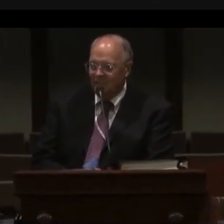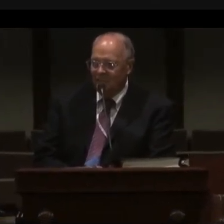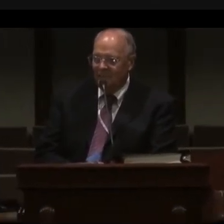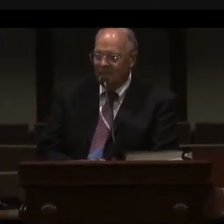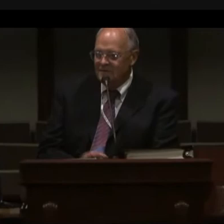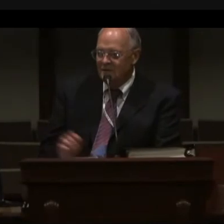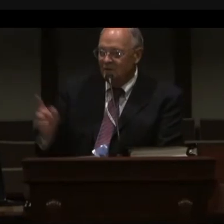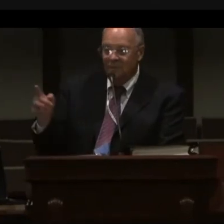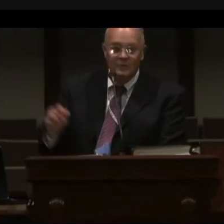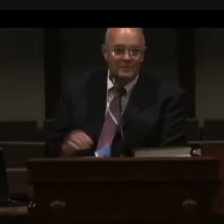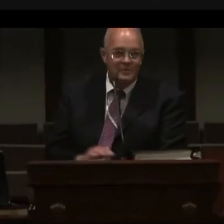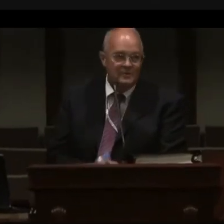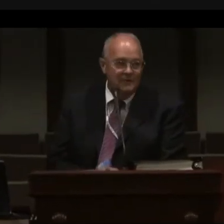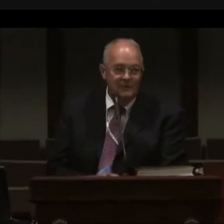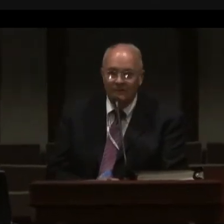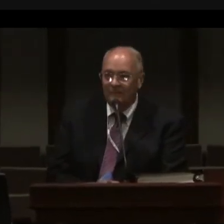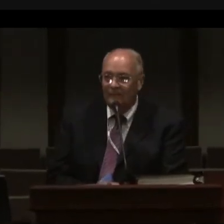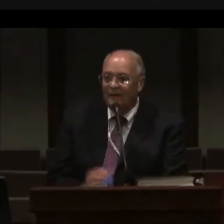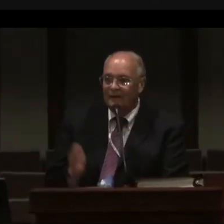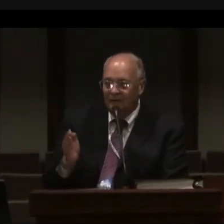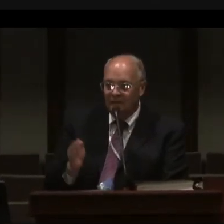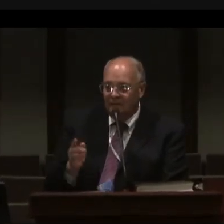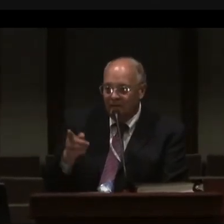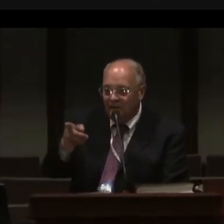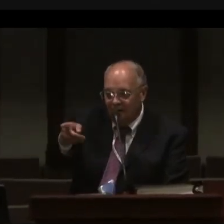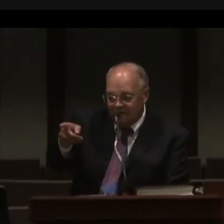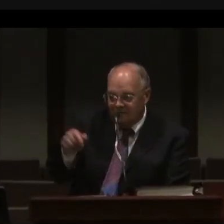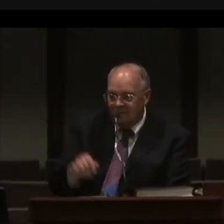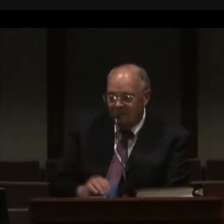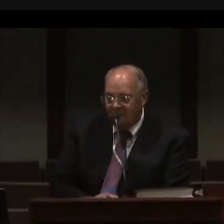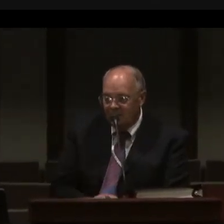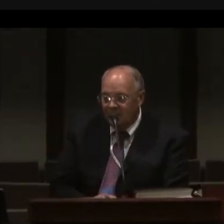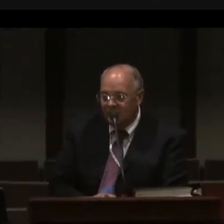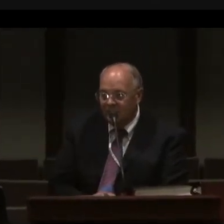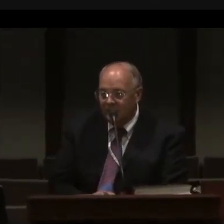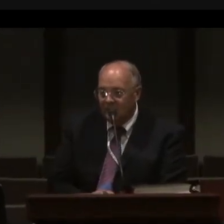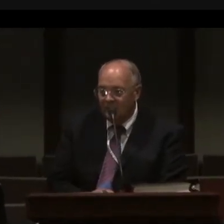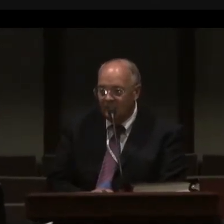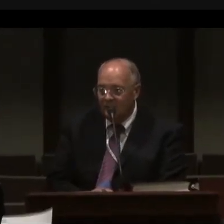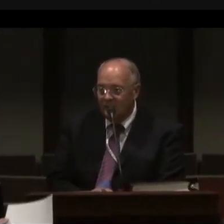YOLASITE.com. That's also on the posters. Yes.